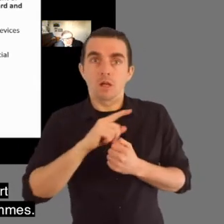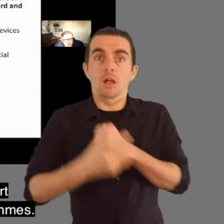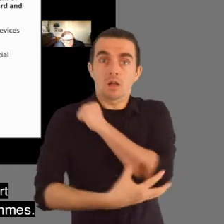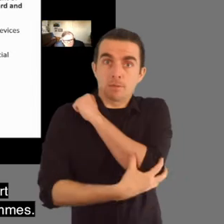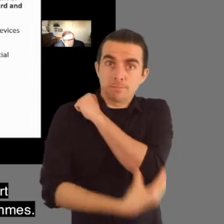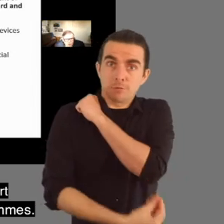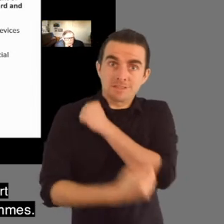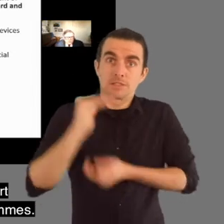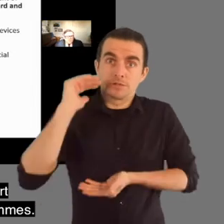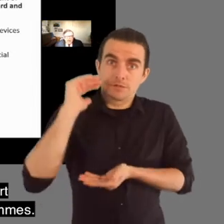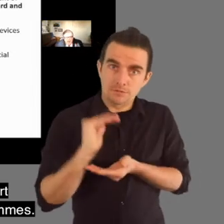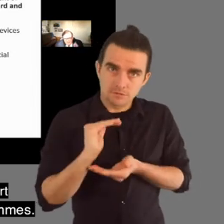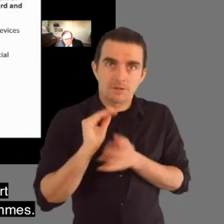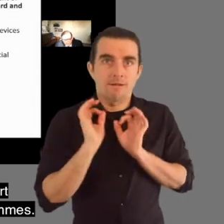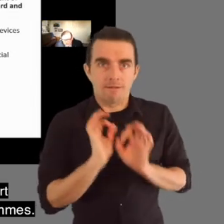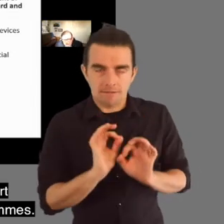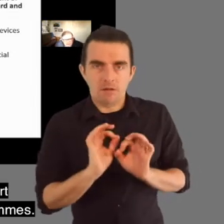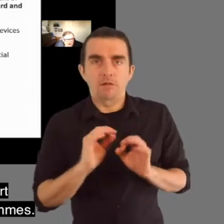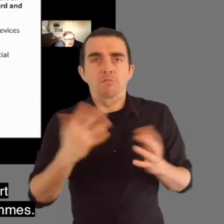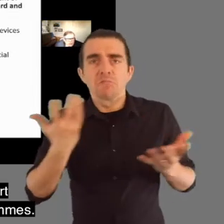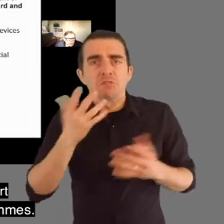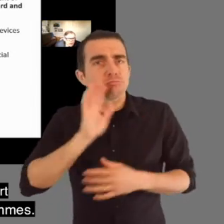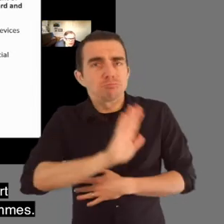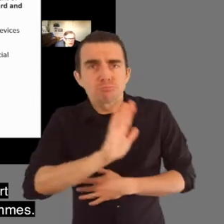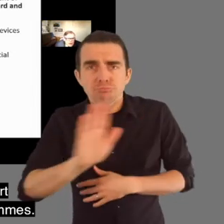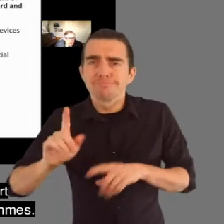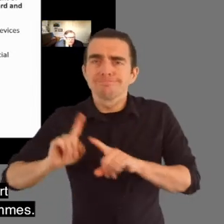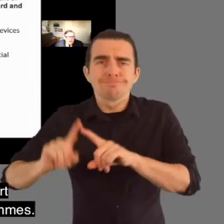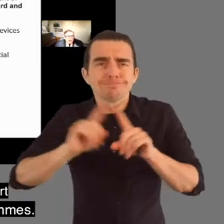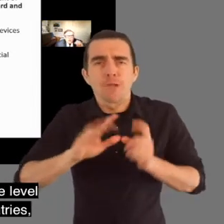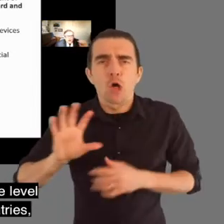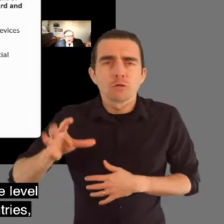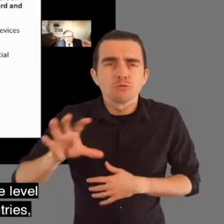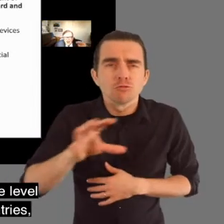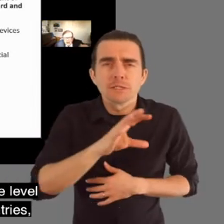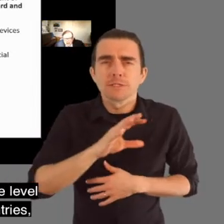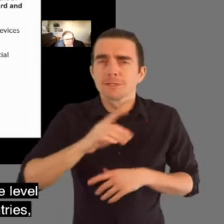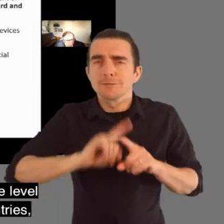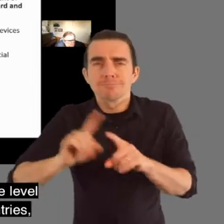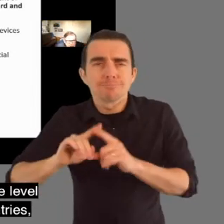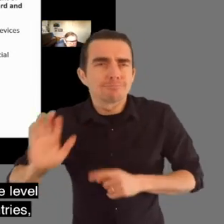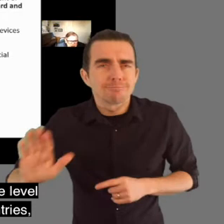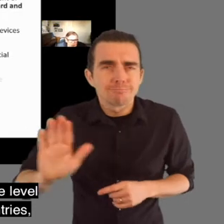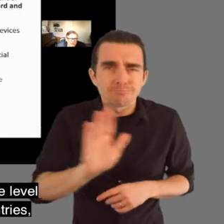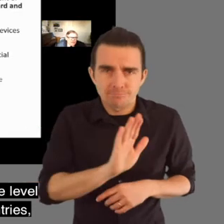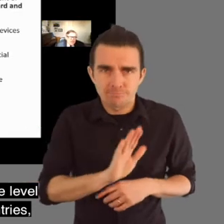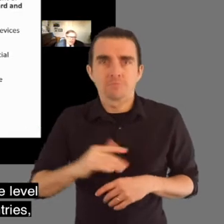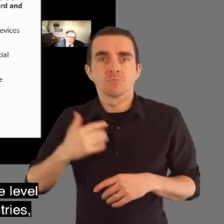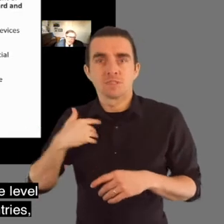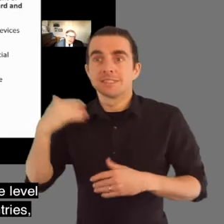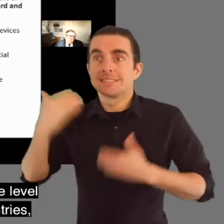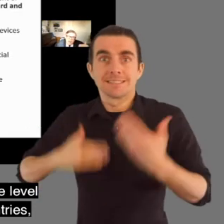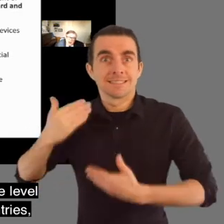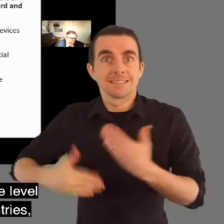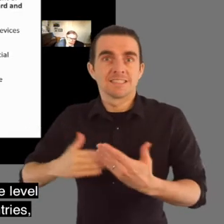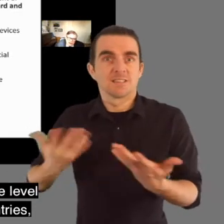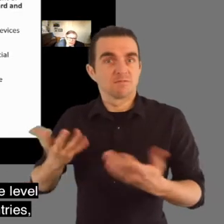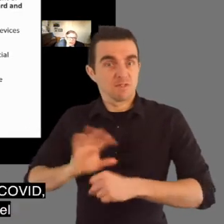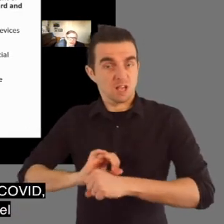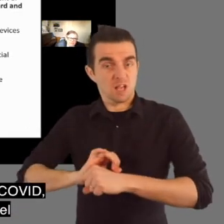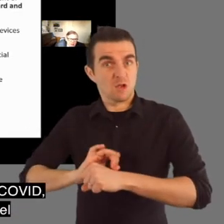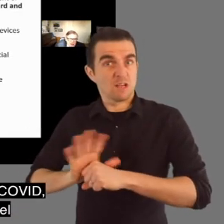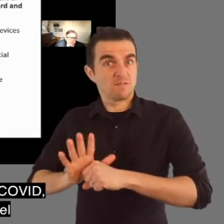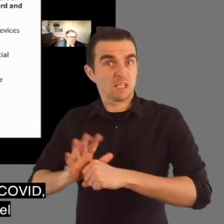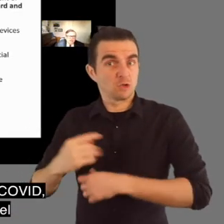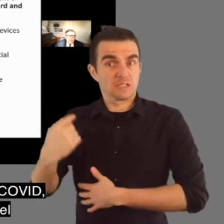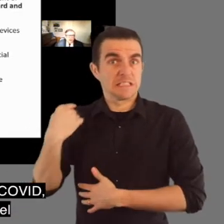gives them support and poverty reduction programs. So whatever the level, the base level in the country, and in many countries we've